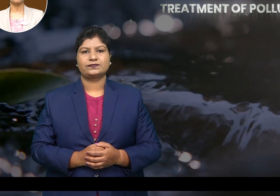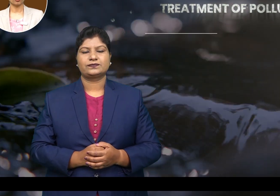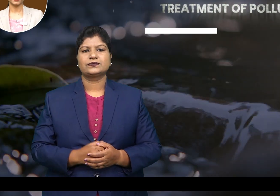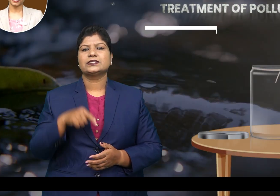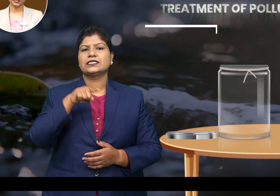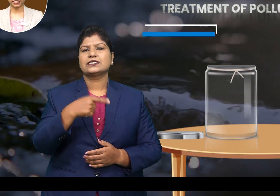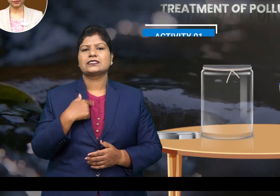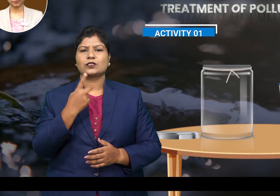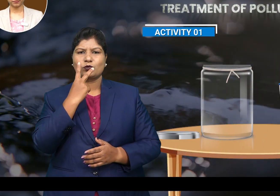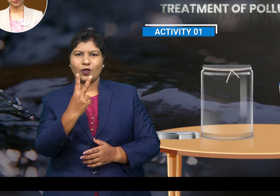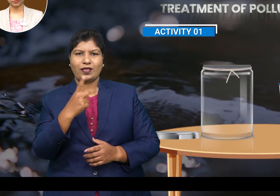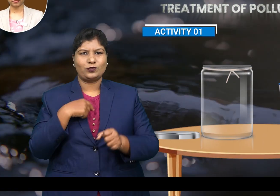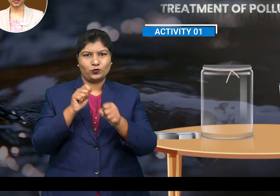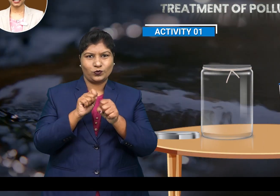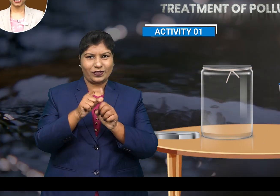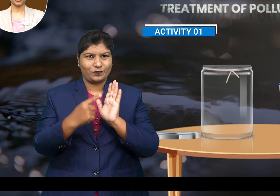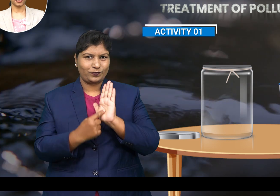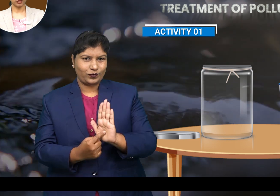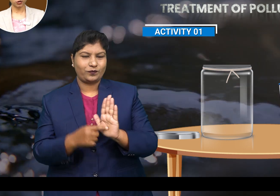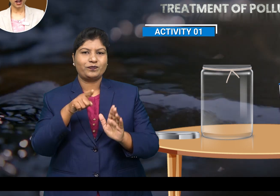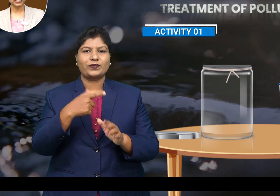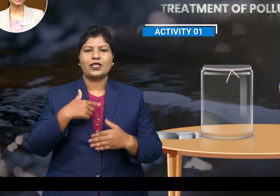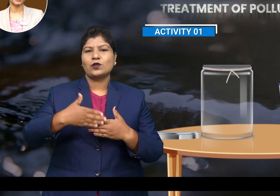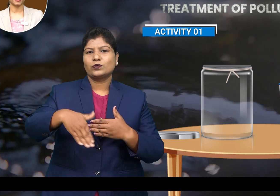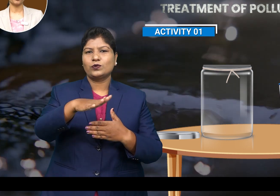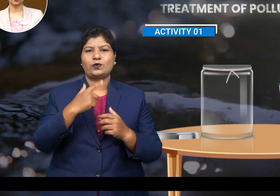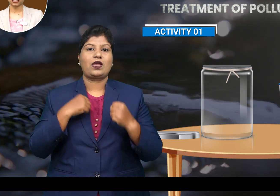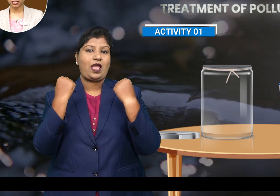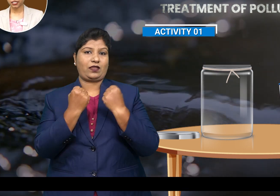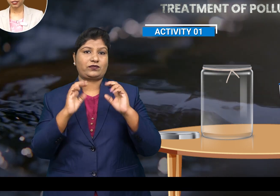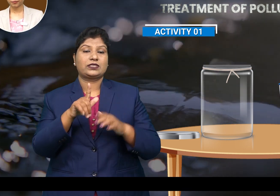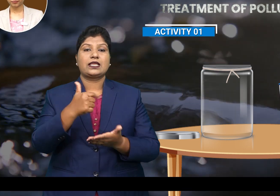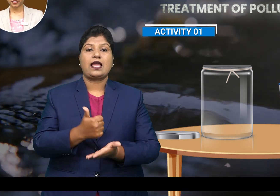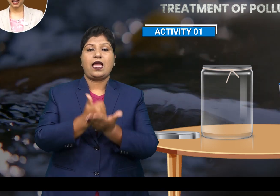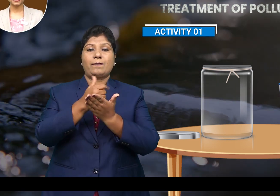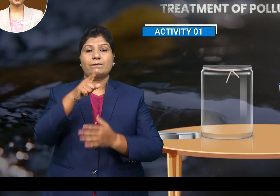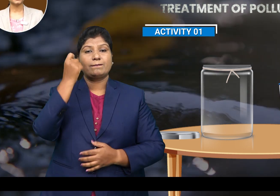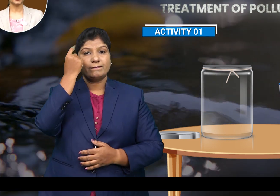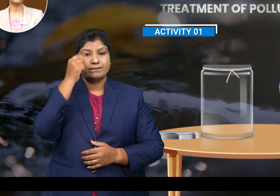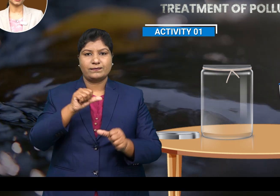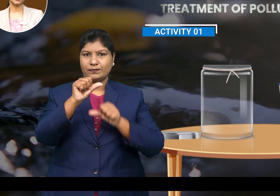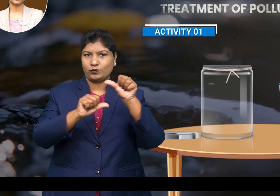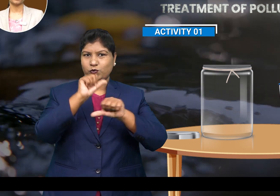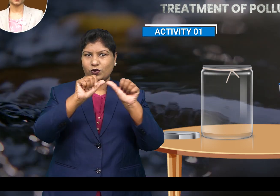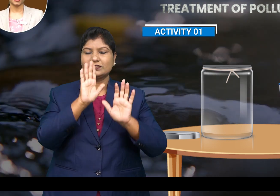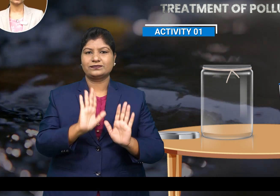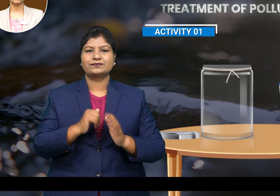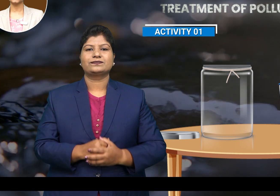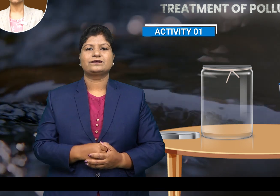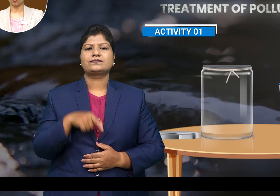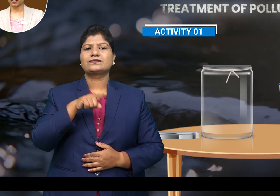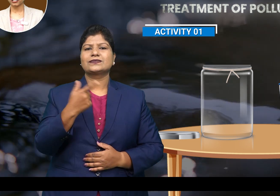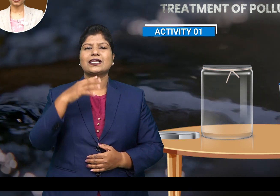Perform the following activity. It will help you understand the processes that take place at